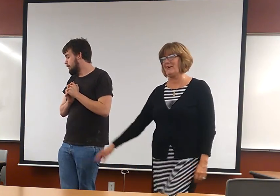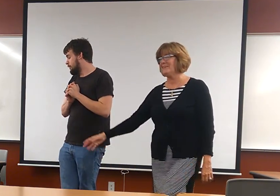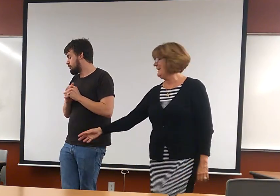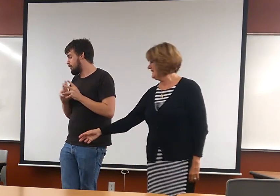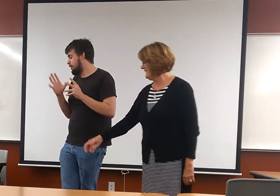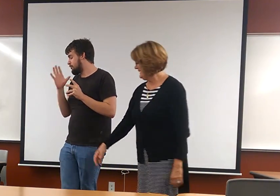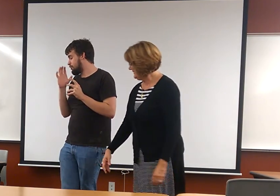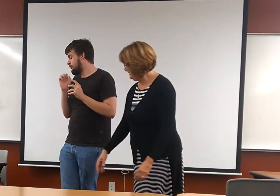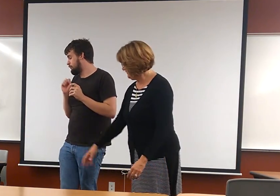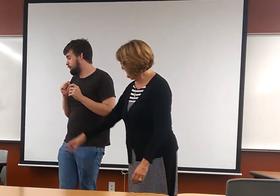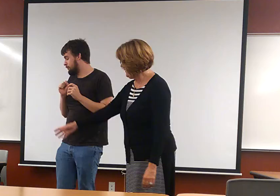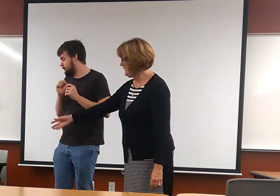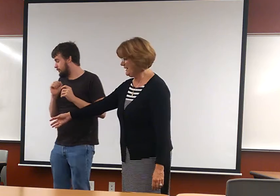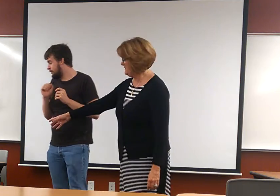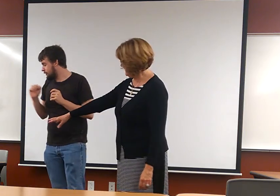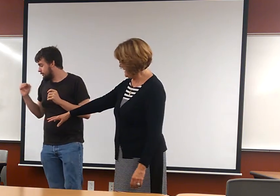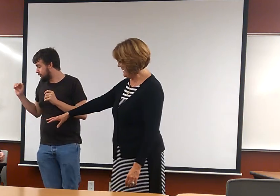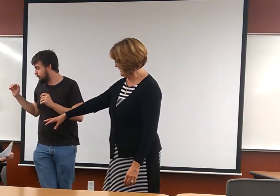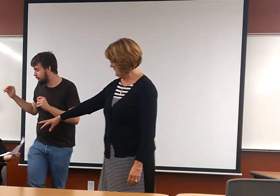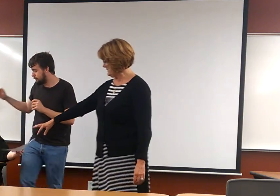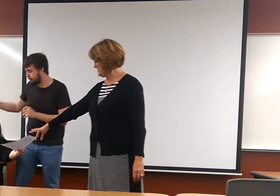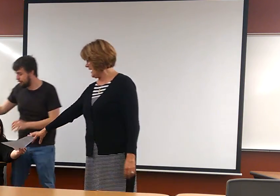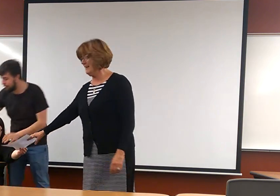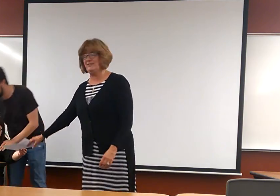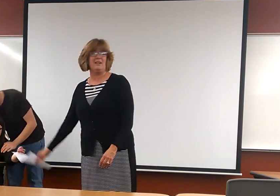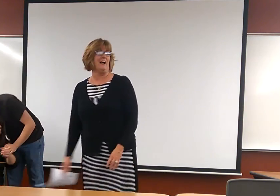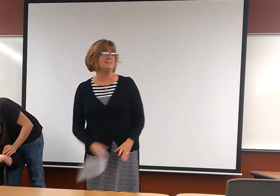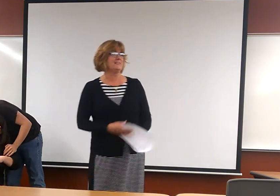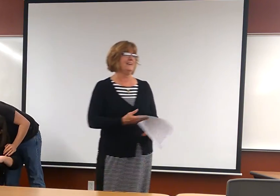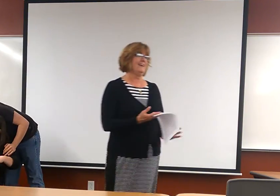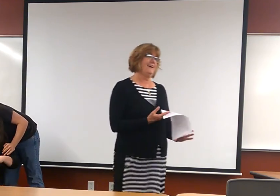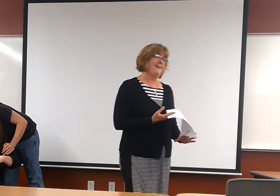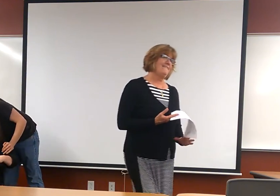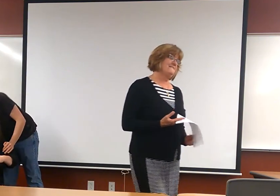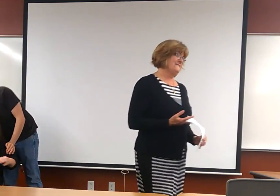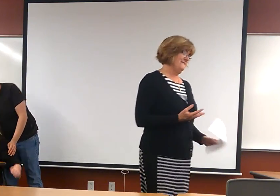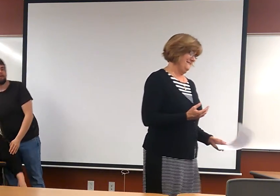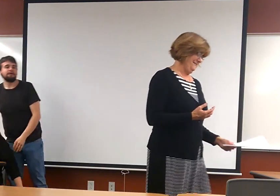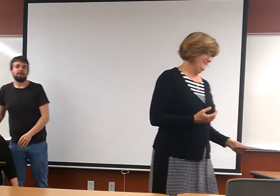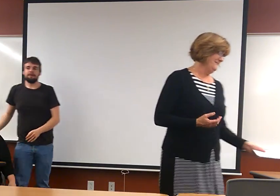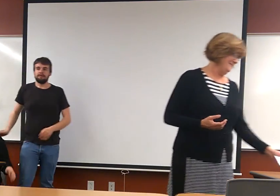though. So, Good for you, okay, that was okay. Hey, Nick. That That was good. Well, and